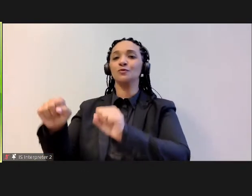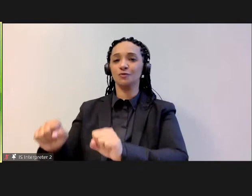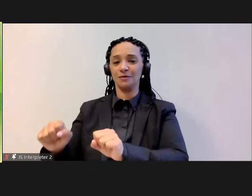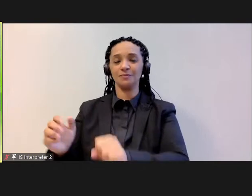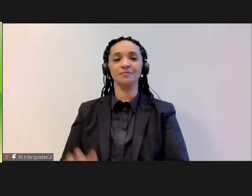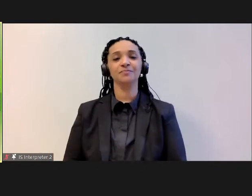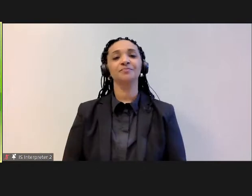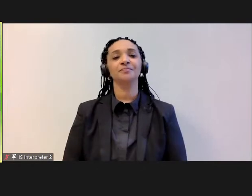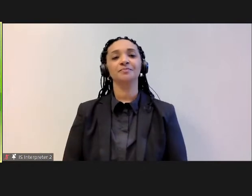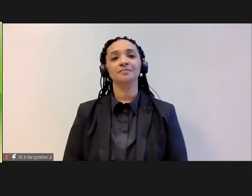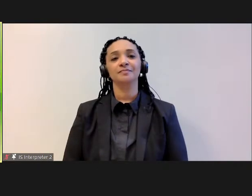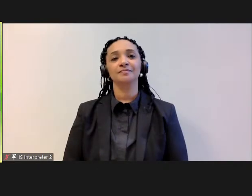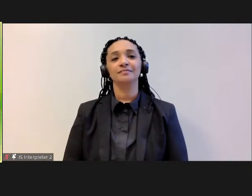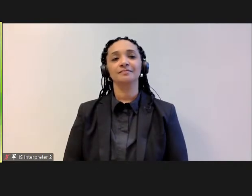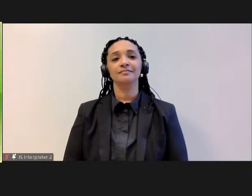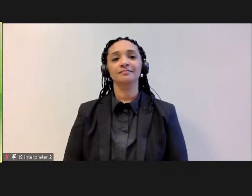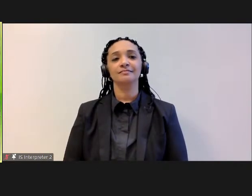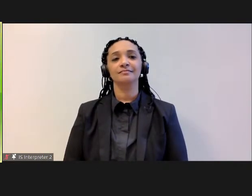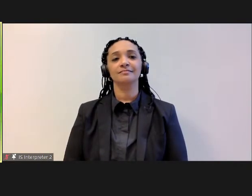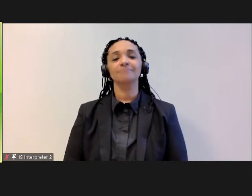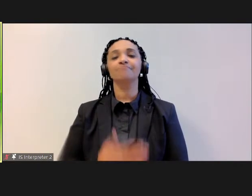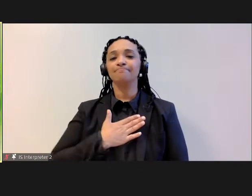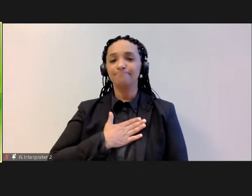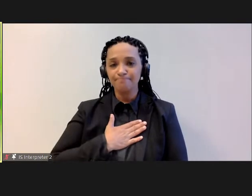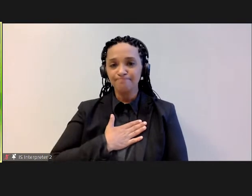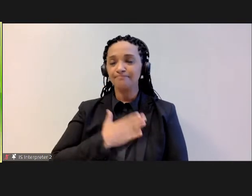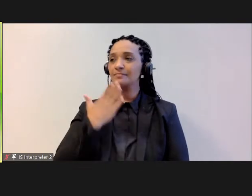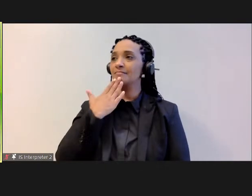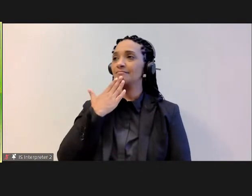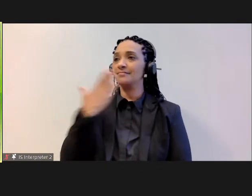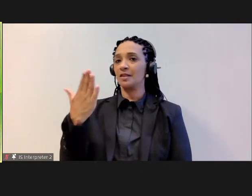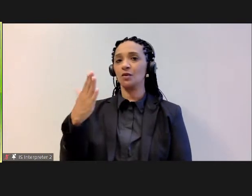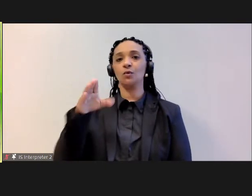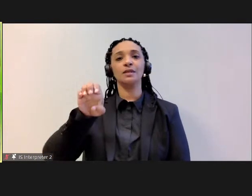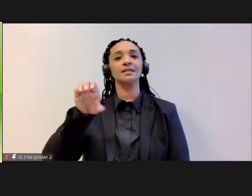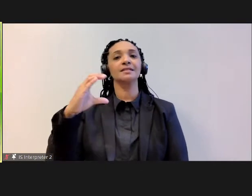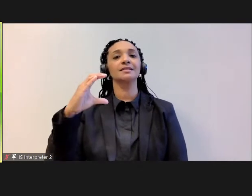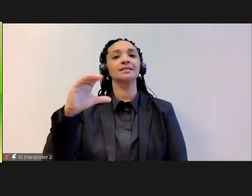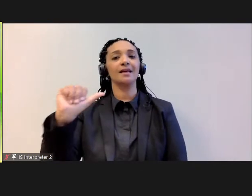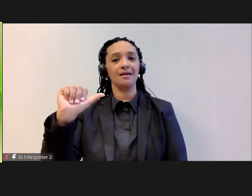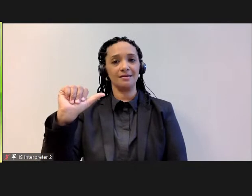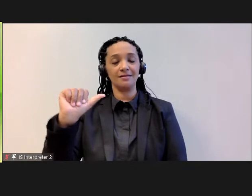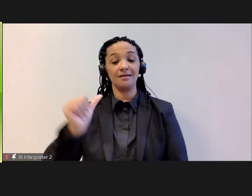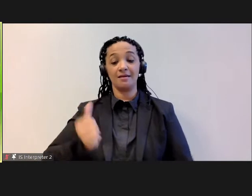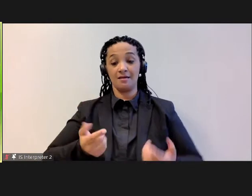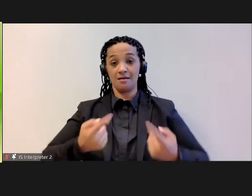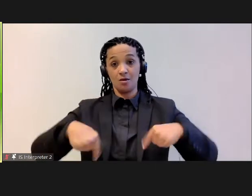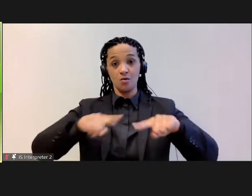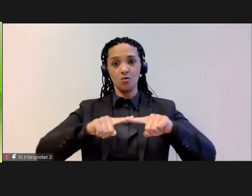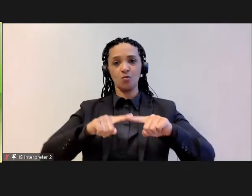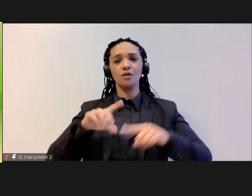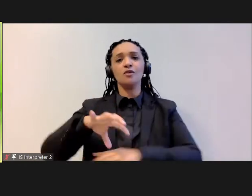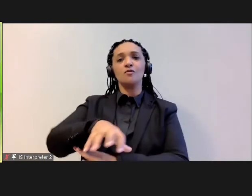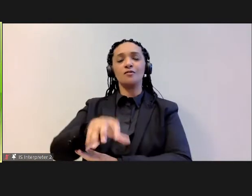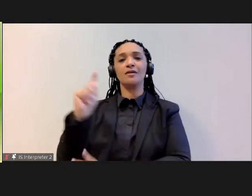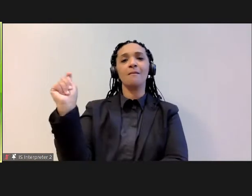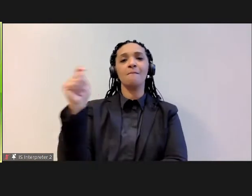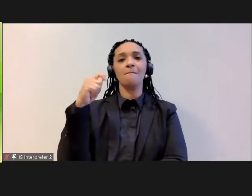I would like to appreciate the ECA for giving Malawi an opportunity to contribute to